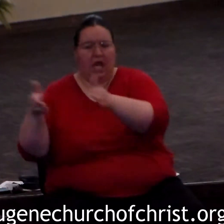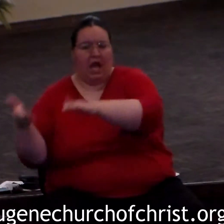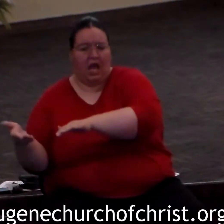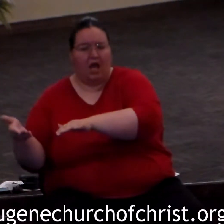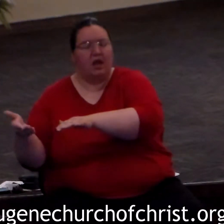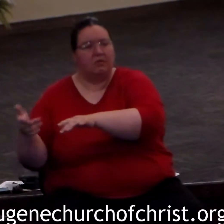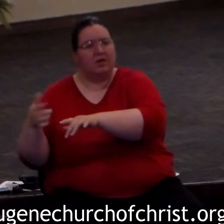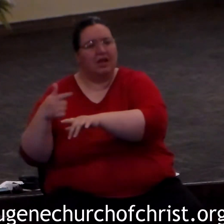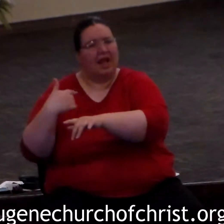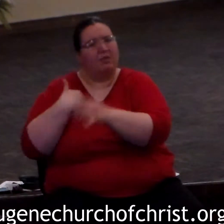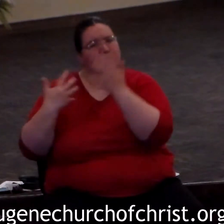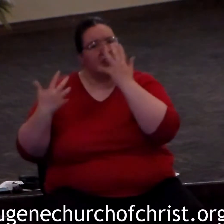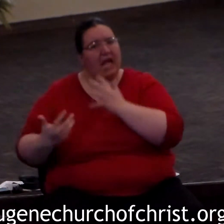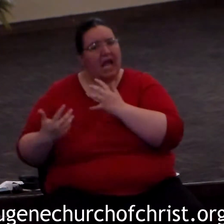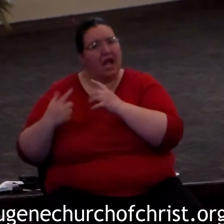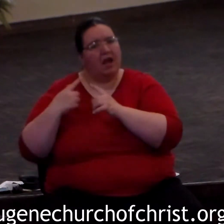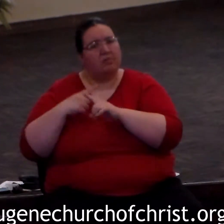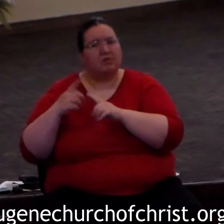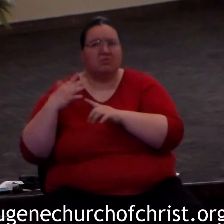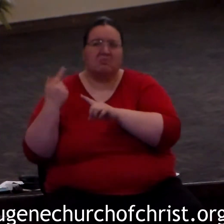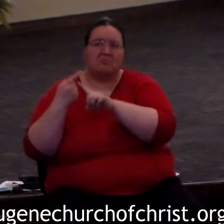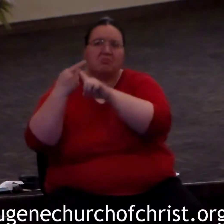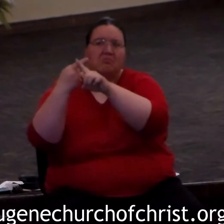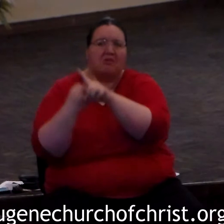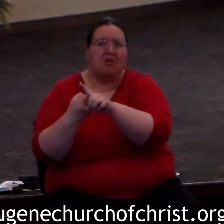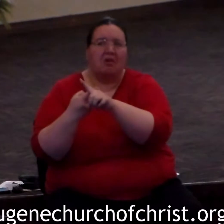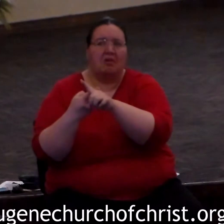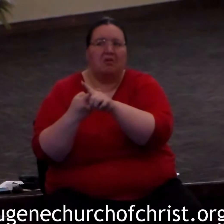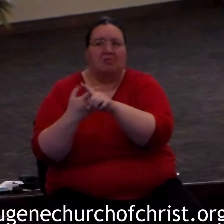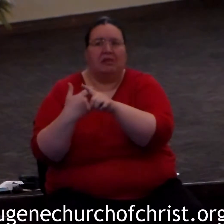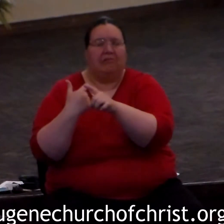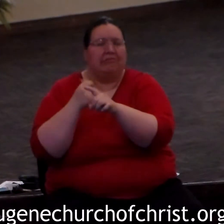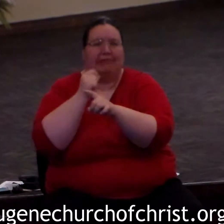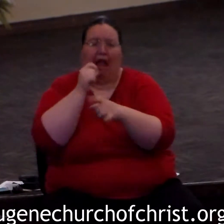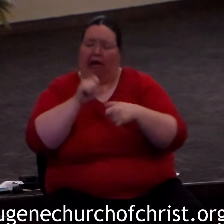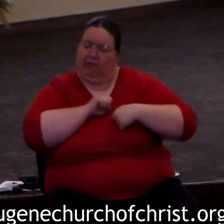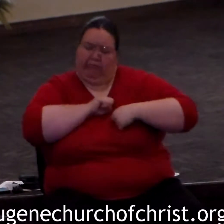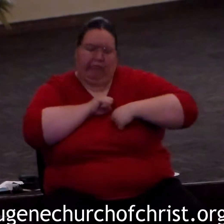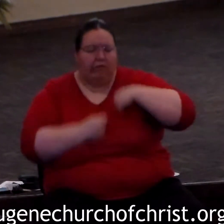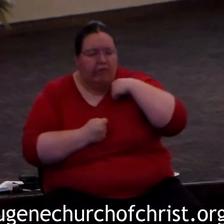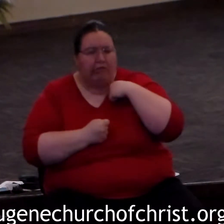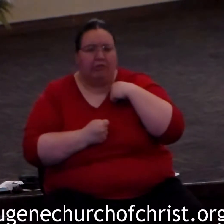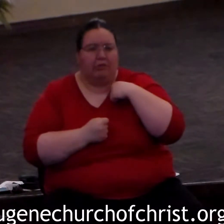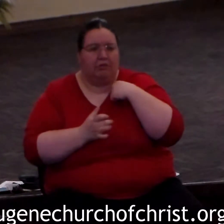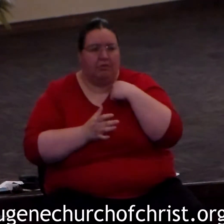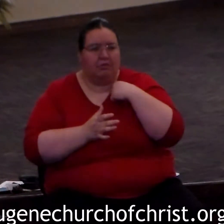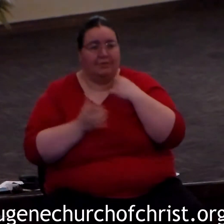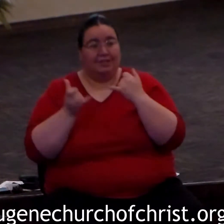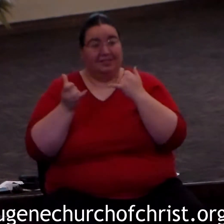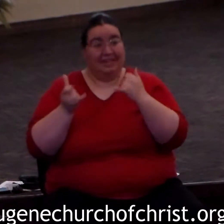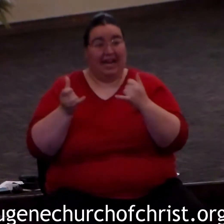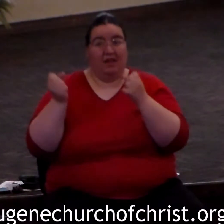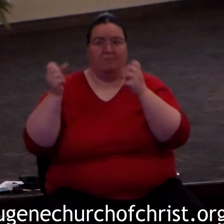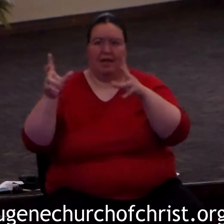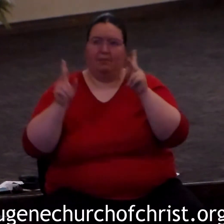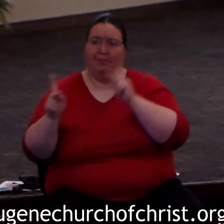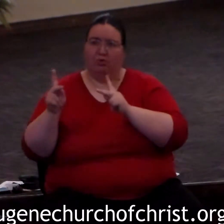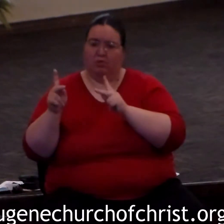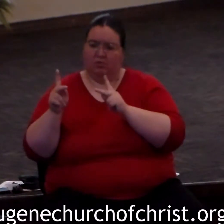month past there, I don't know how affected I was by it. But when I look around today, people are affected. I saw just